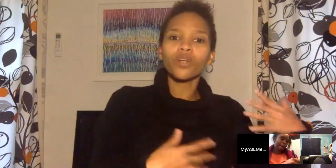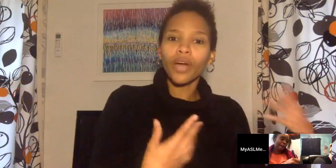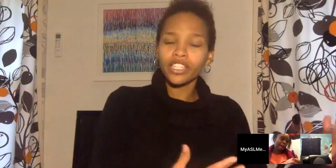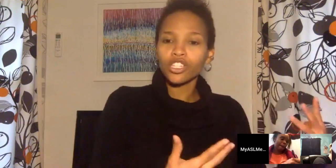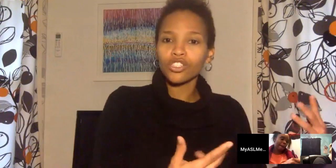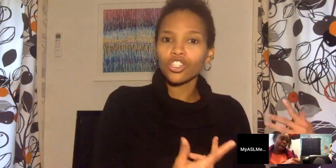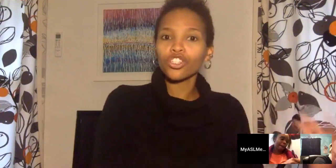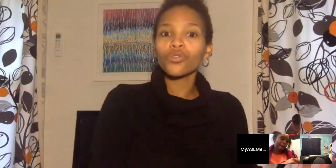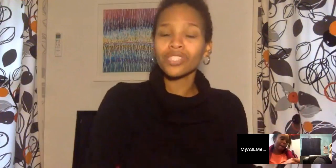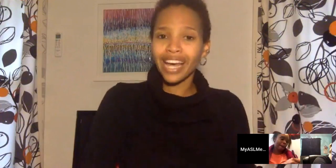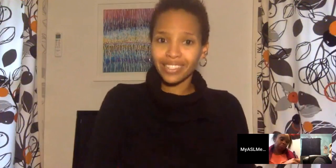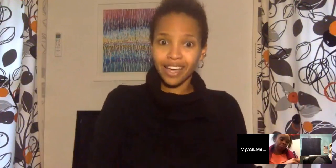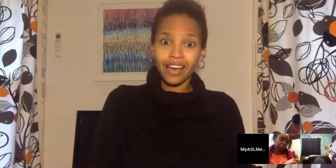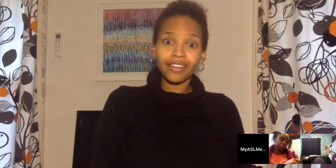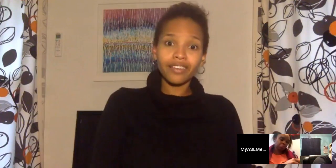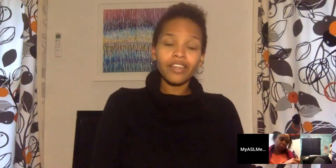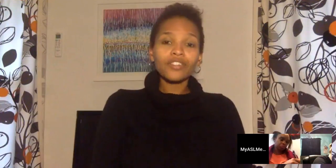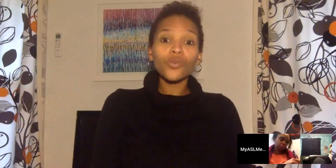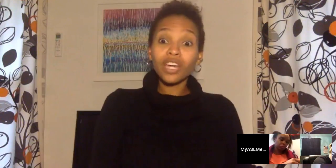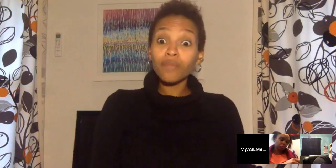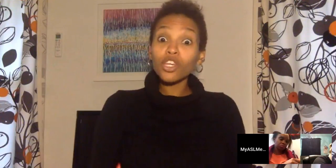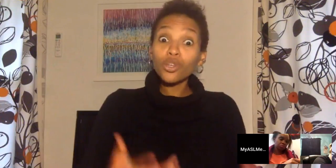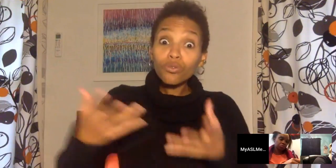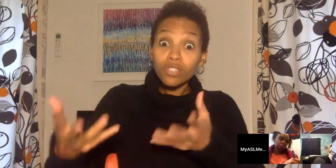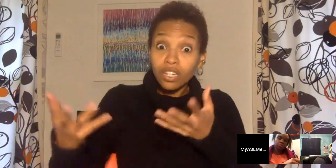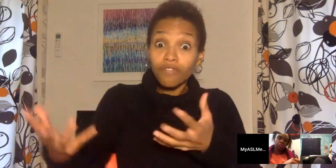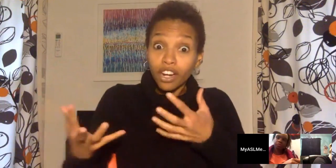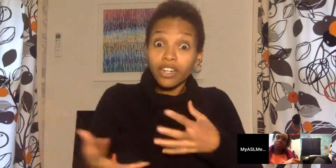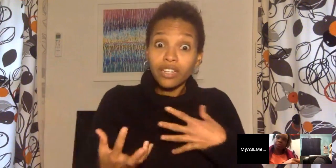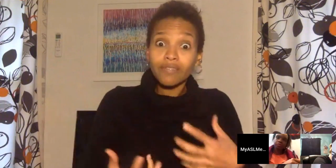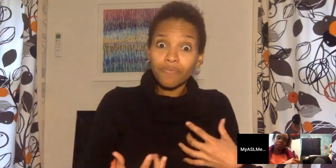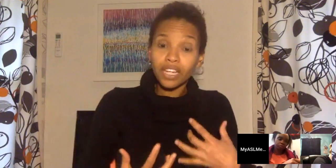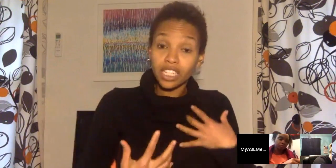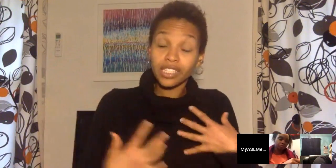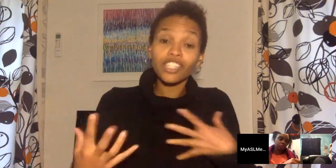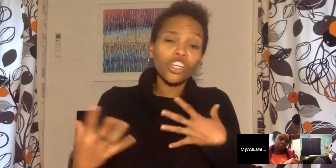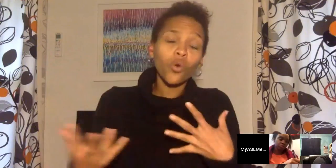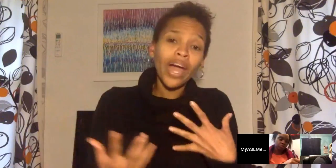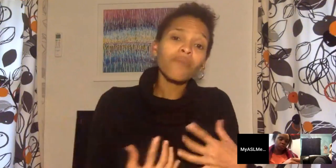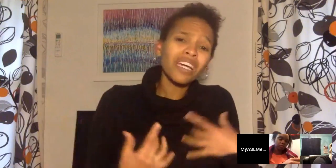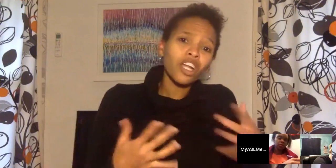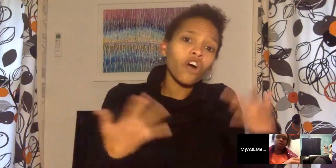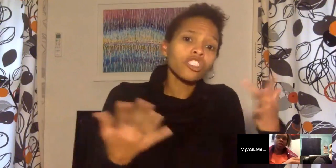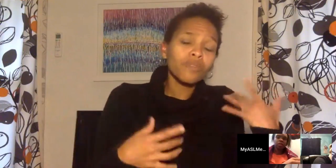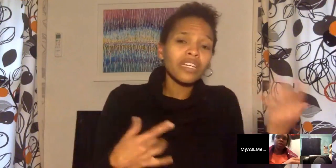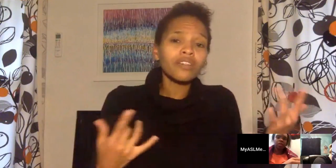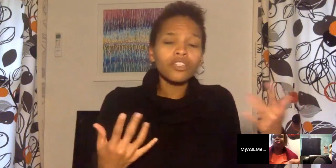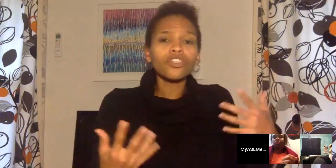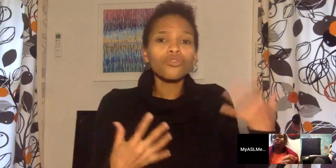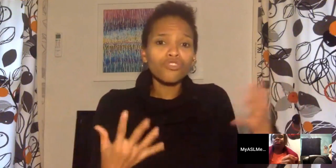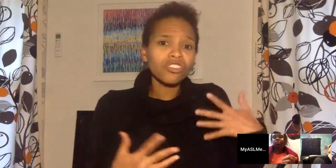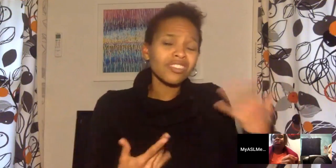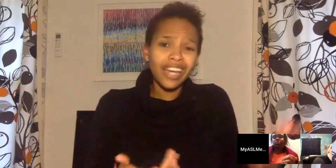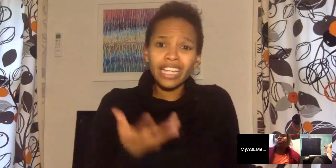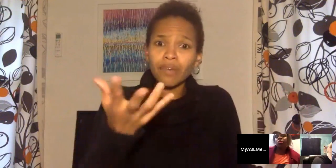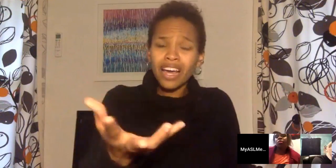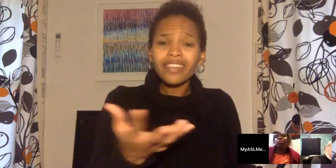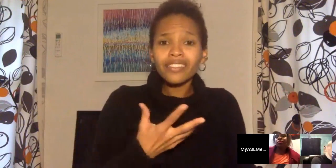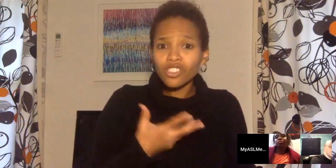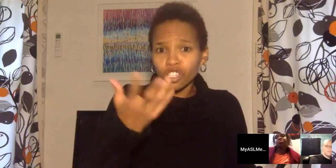way to use that sign. So it can be used in a very touching way, but it can also be used just to say, this is just what